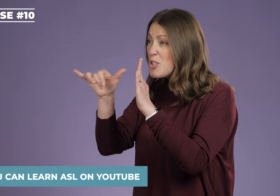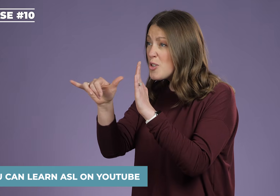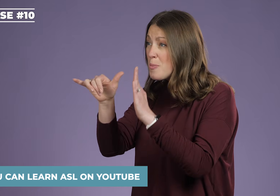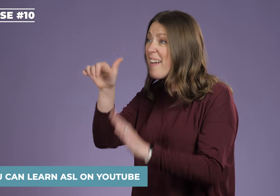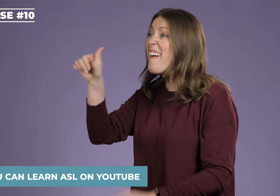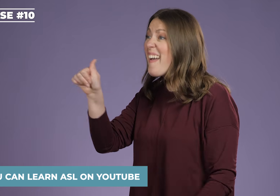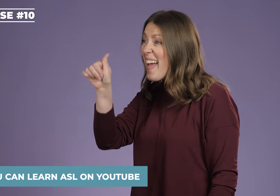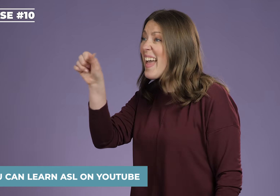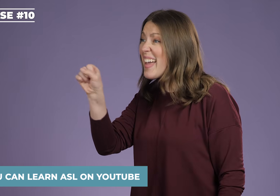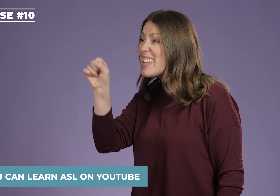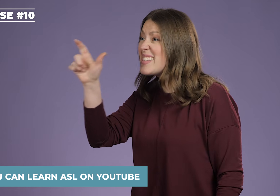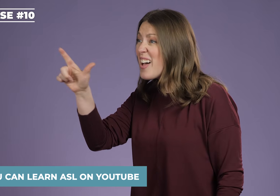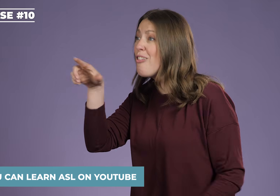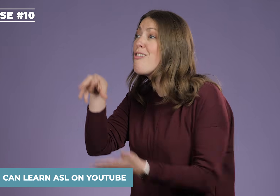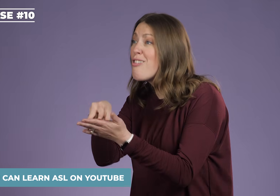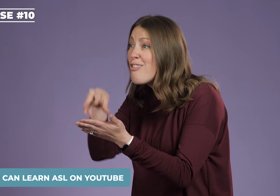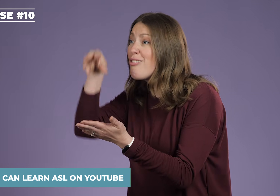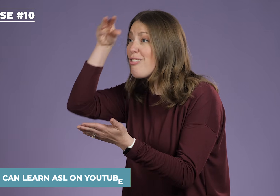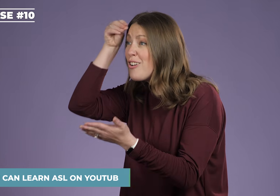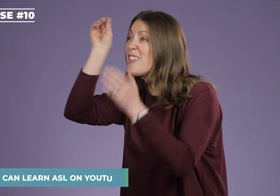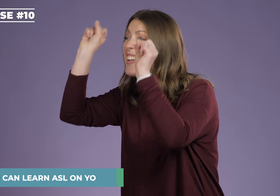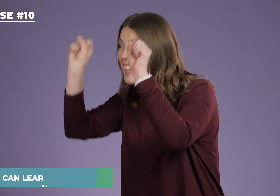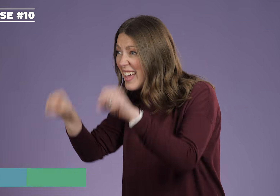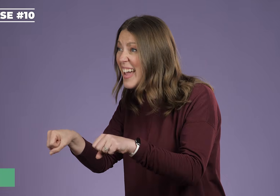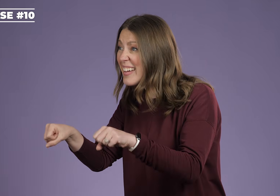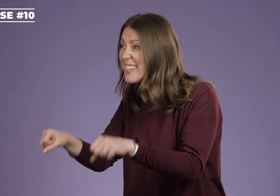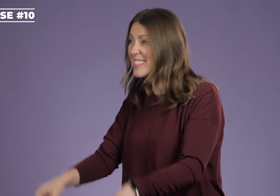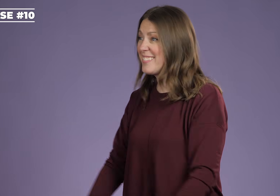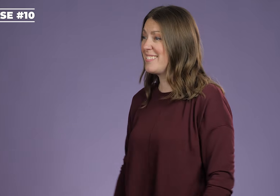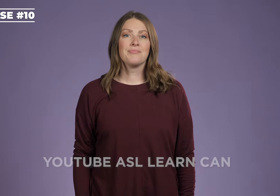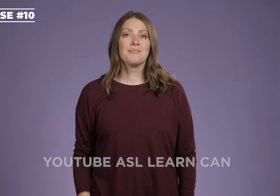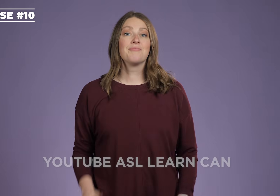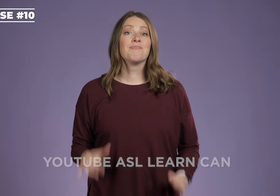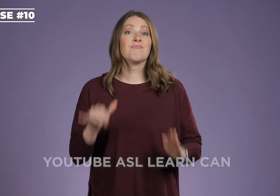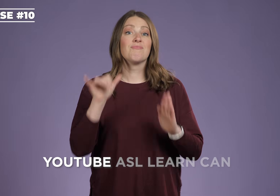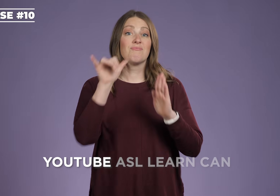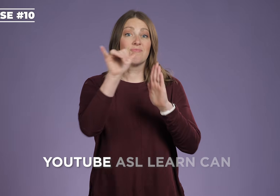YouTube, ASL, Learn Can.